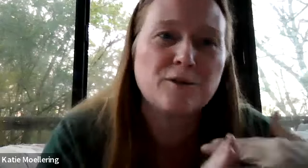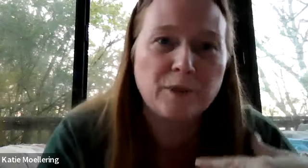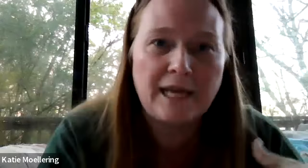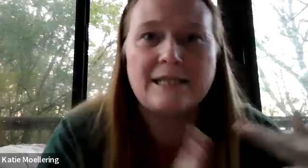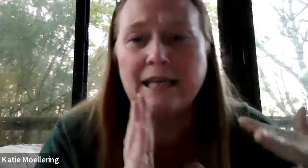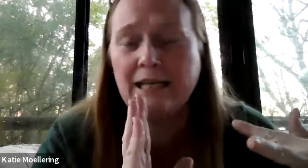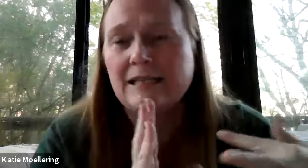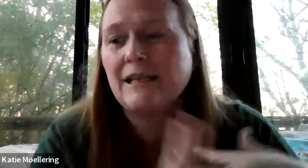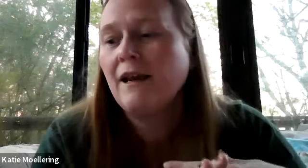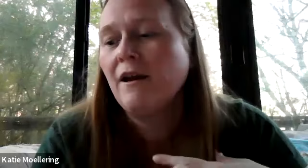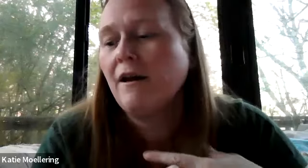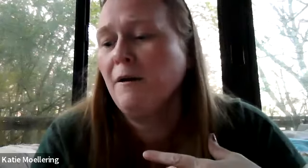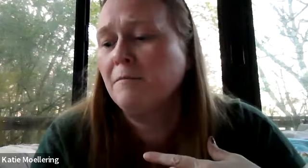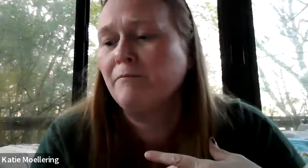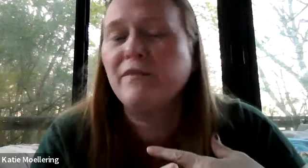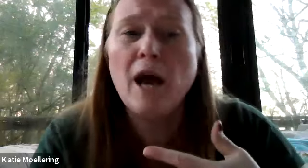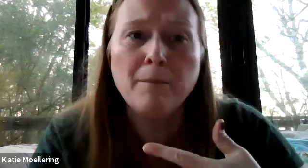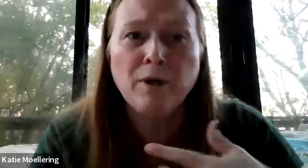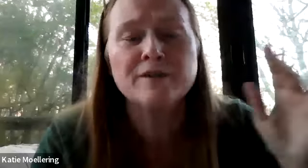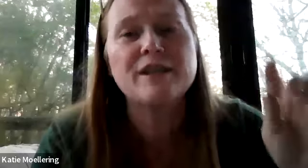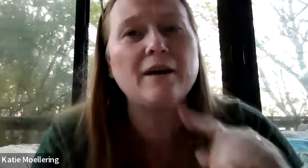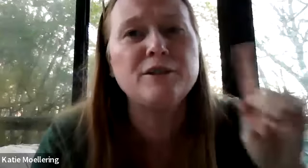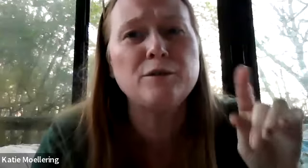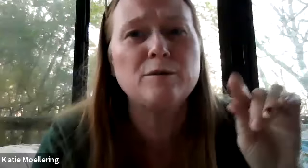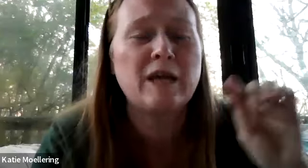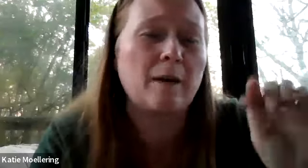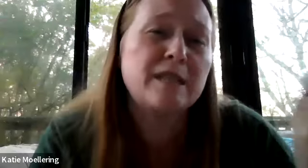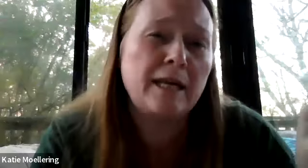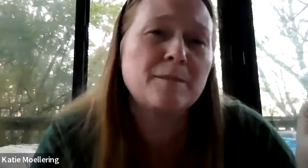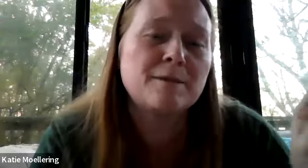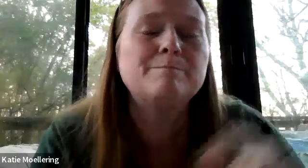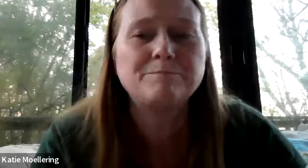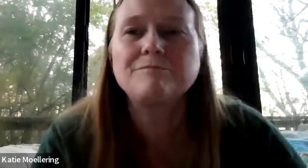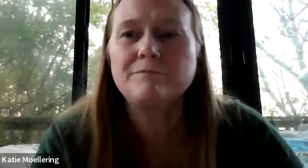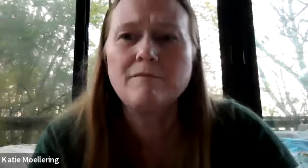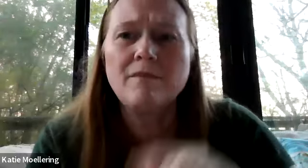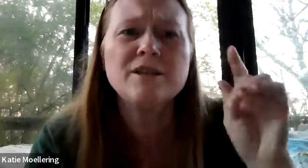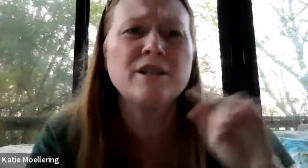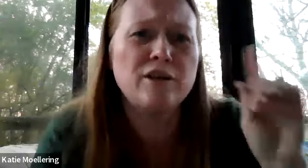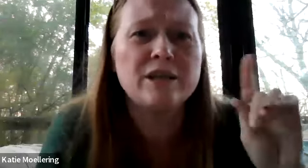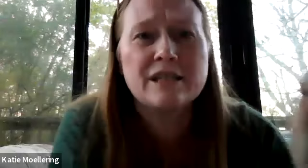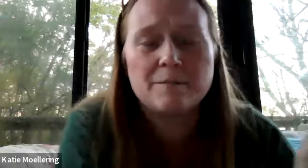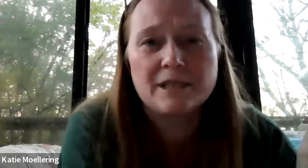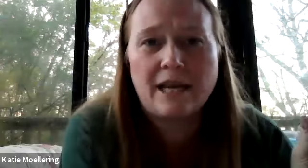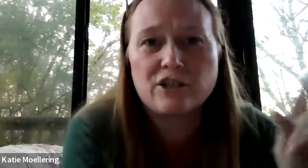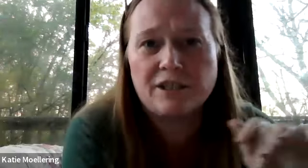or places, numbers, I'll do timestamps so that you can skip to